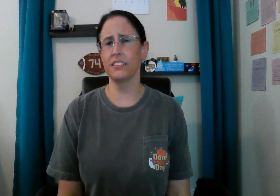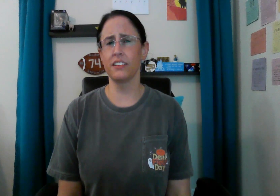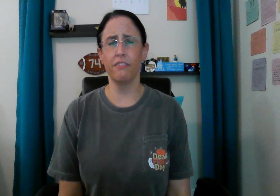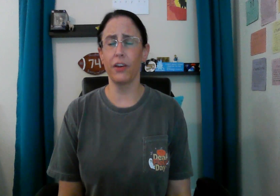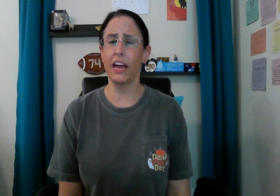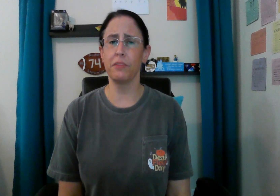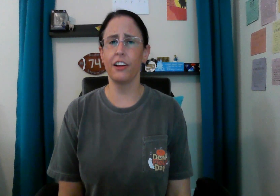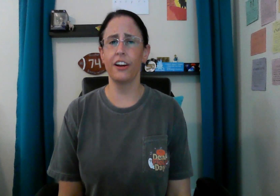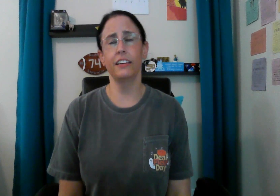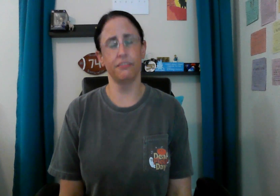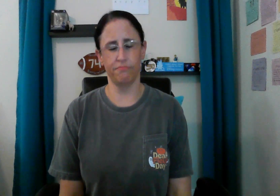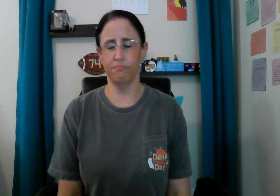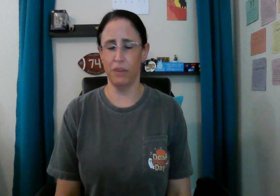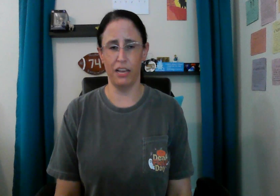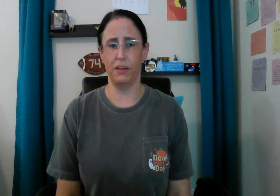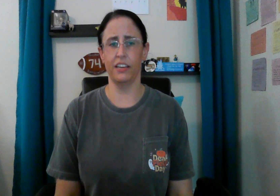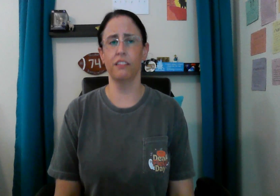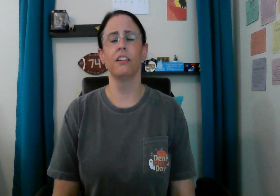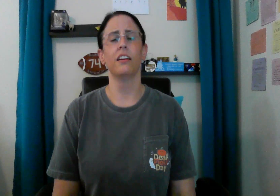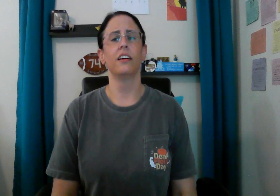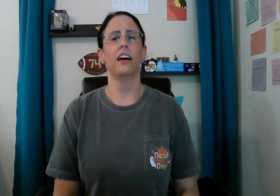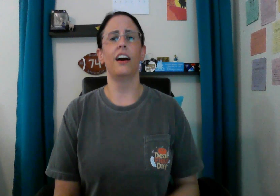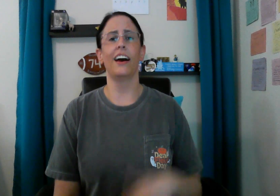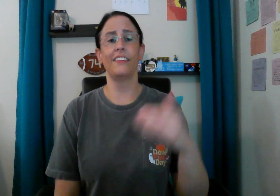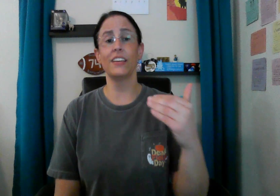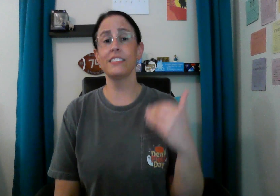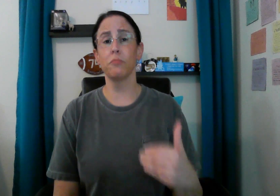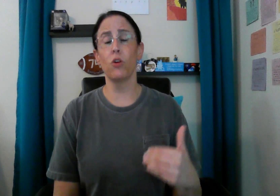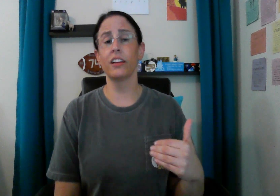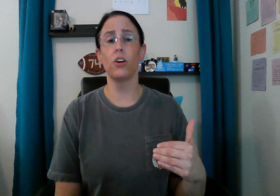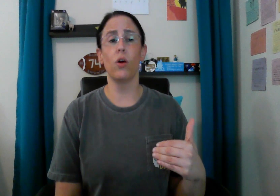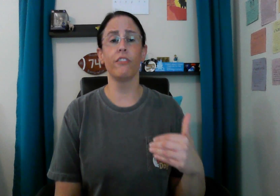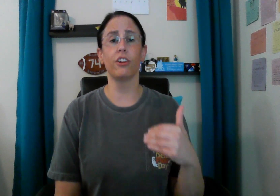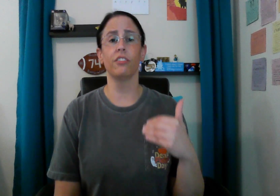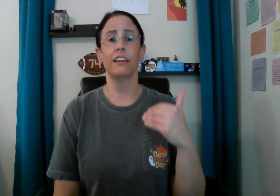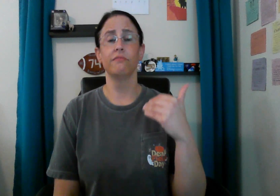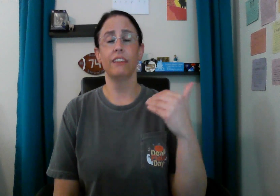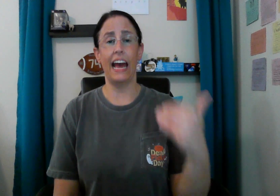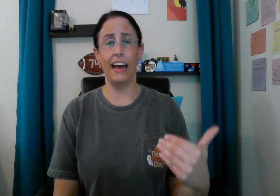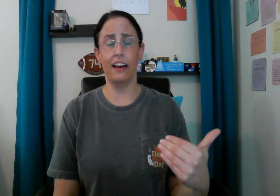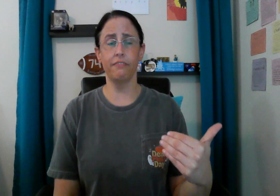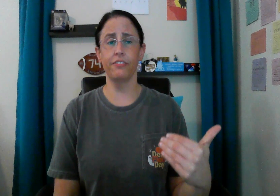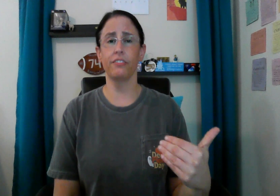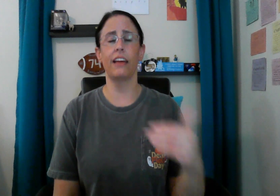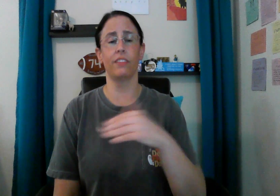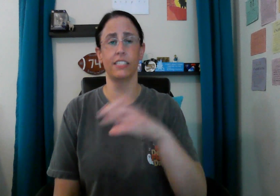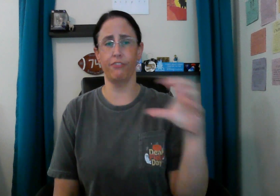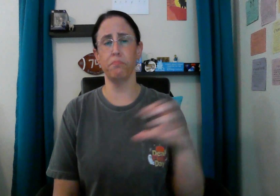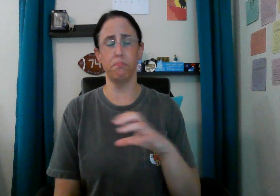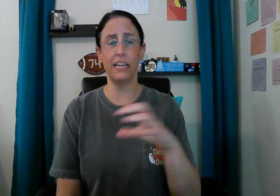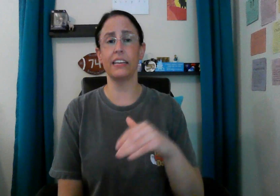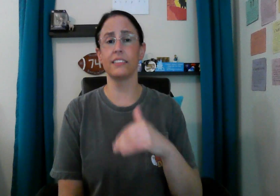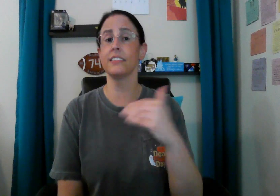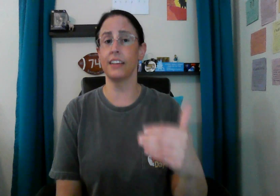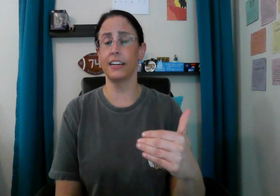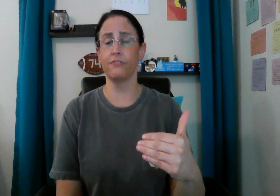of vocabulary, in my opinion. In this, I'm going to go over have and the different meanings and signs for